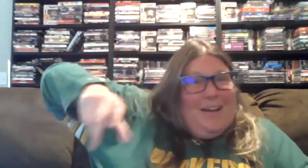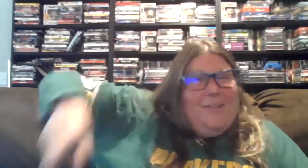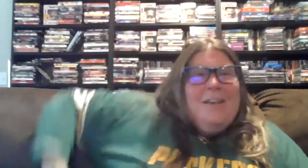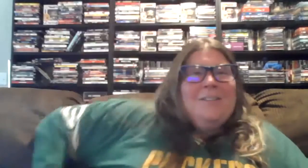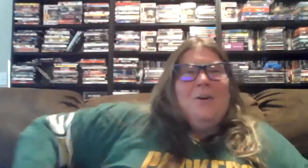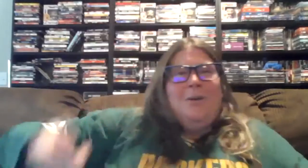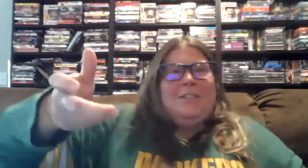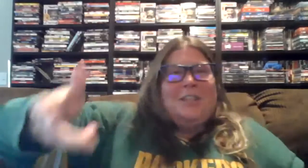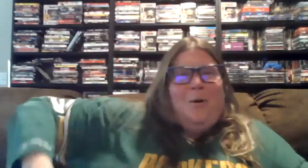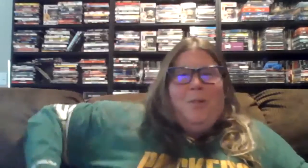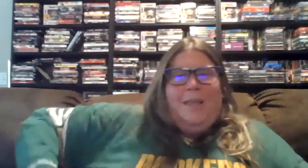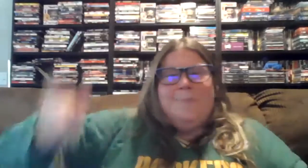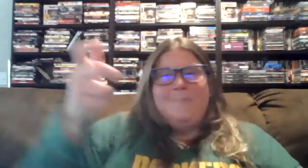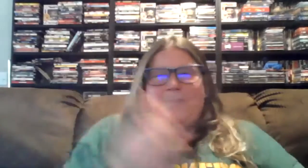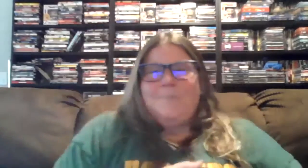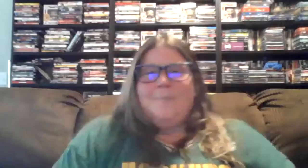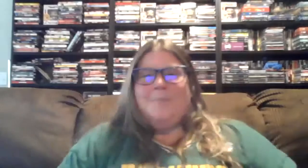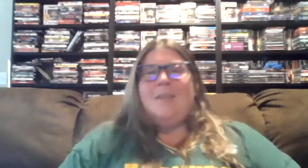out. So it's just bowling.